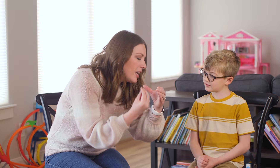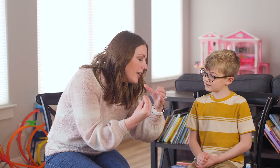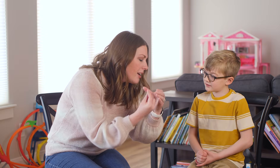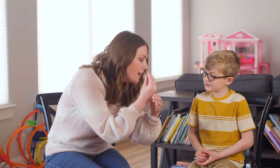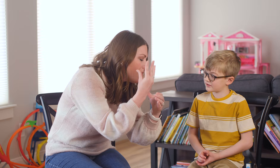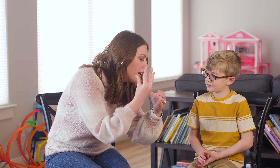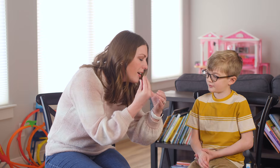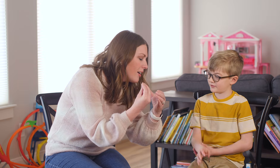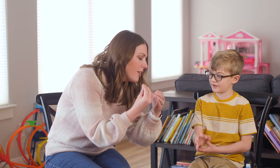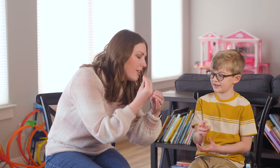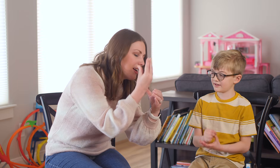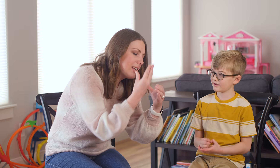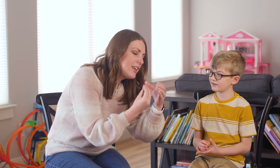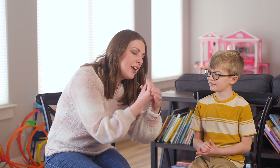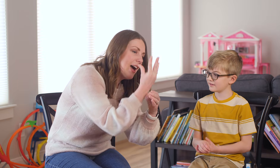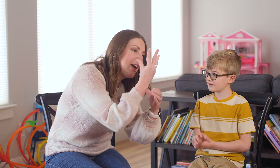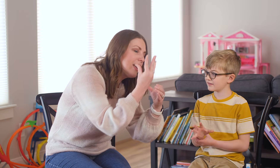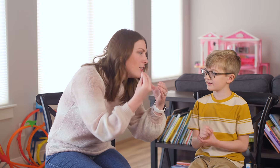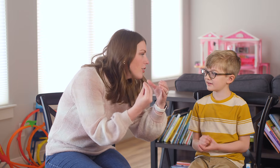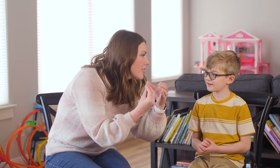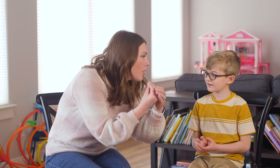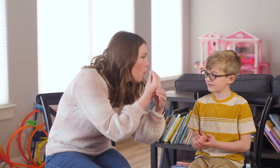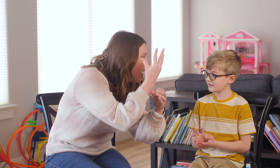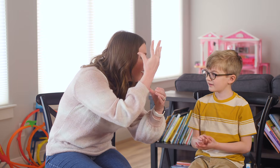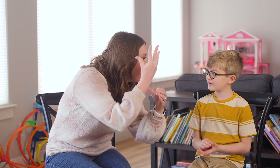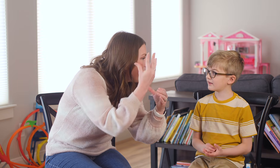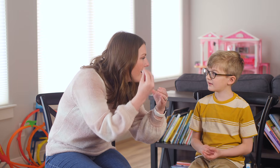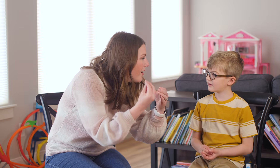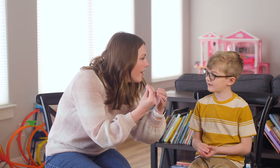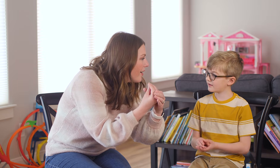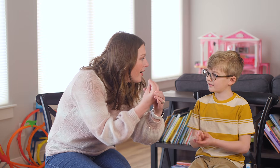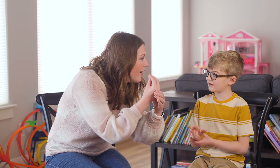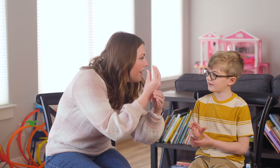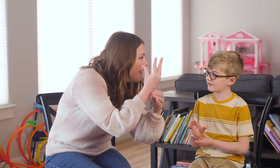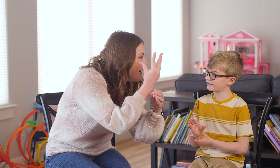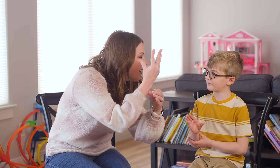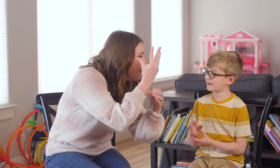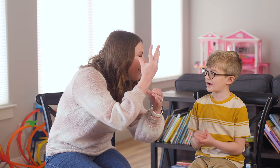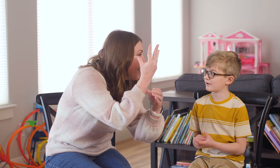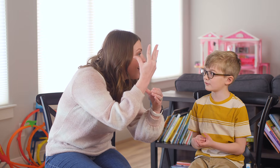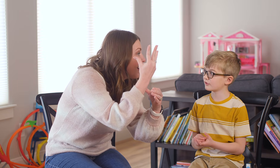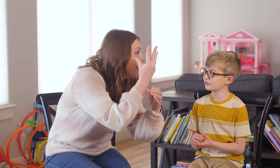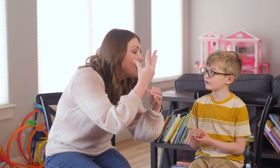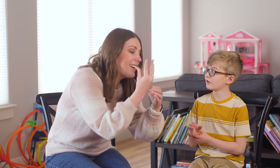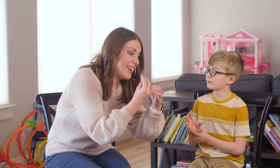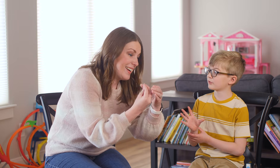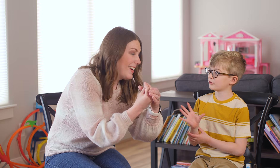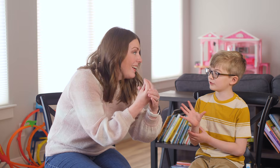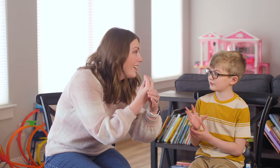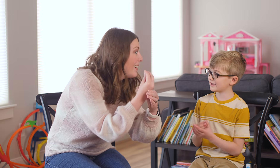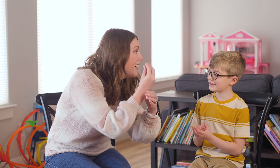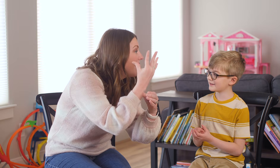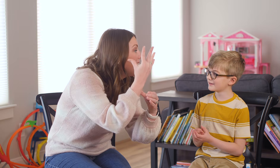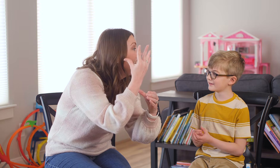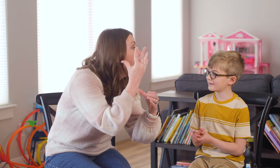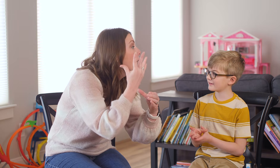spring? Yeah, it looks like what? A flower blooming. Yeah, a